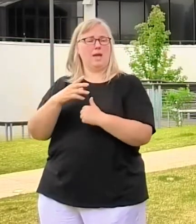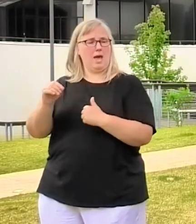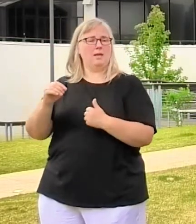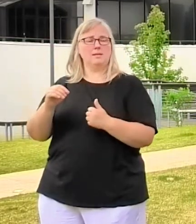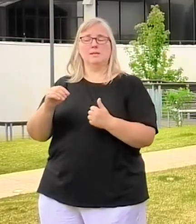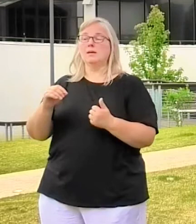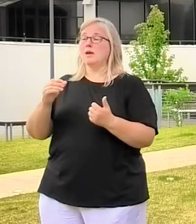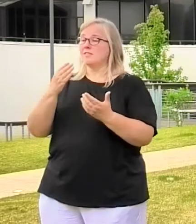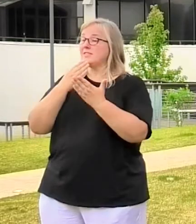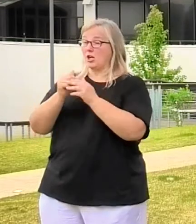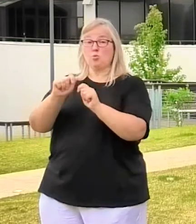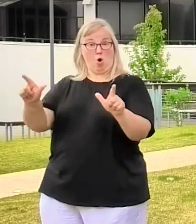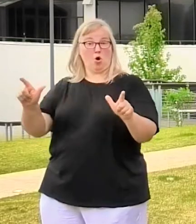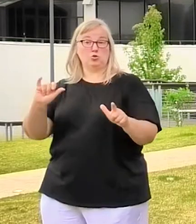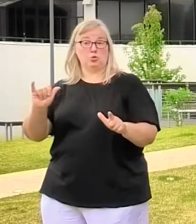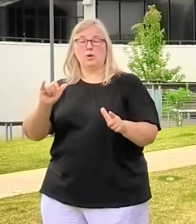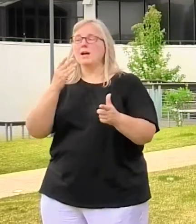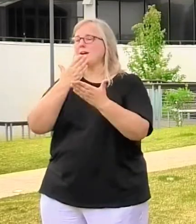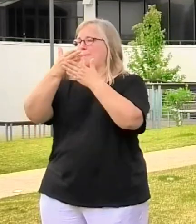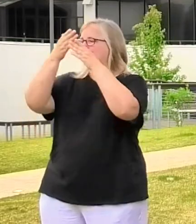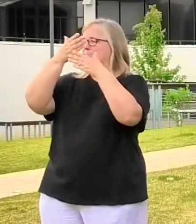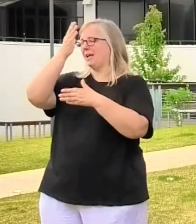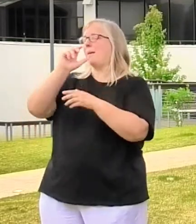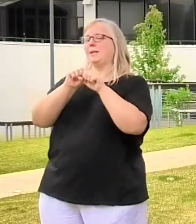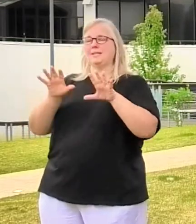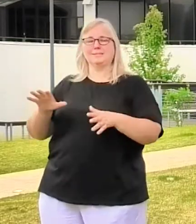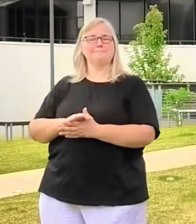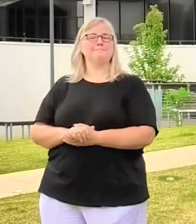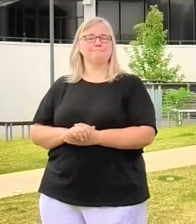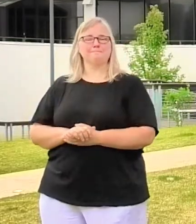as well, and God bless.